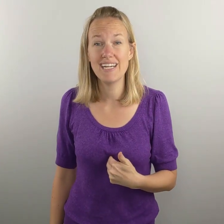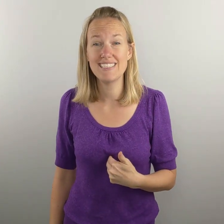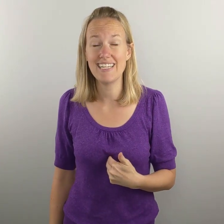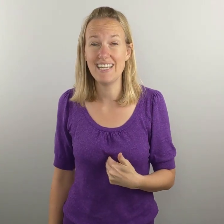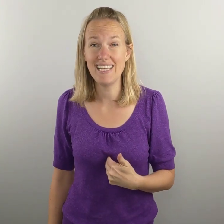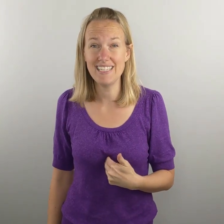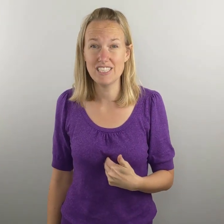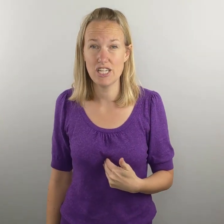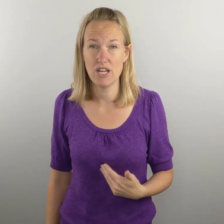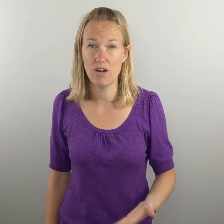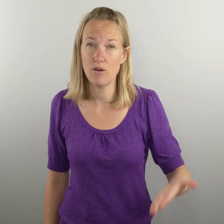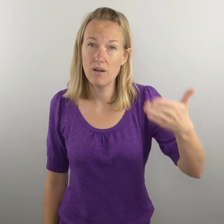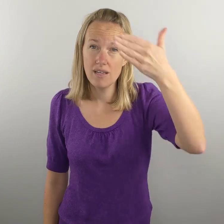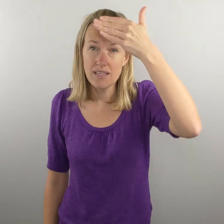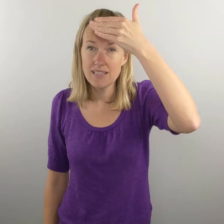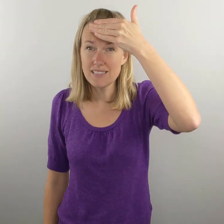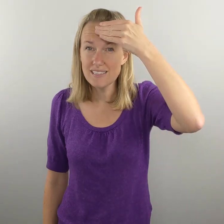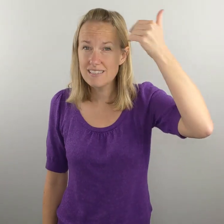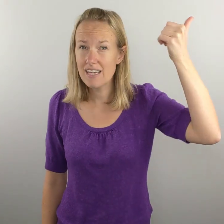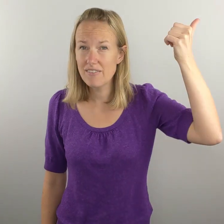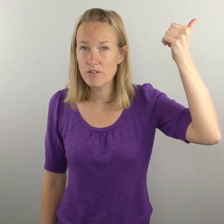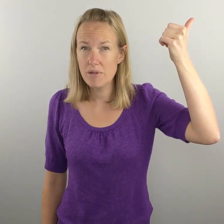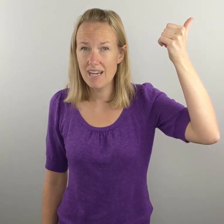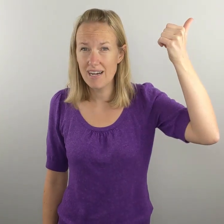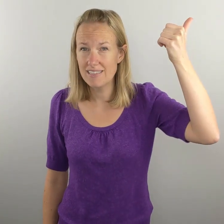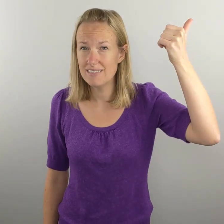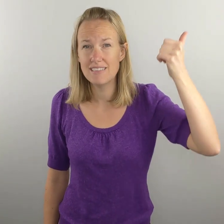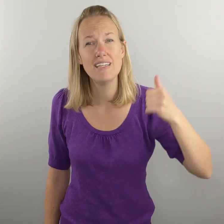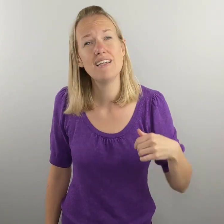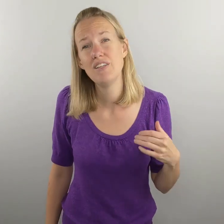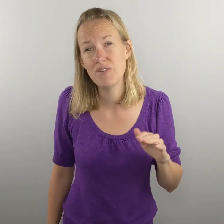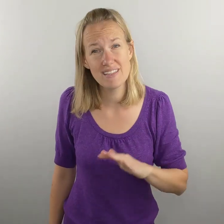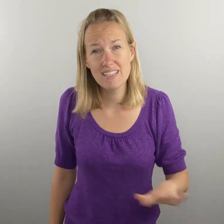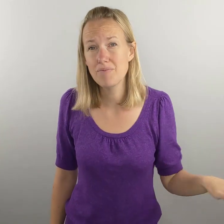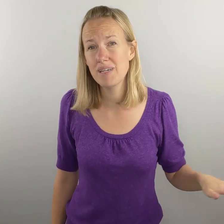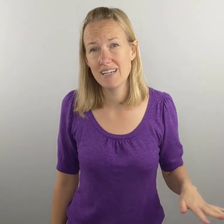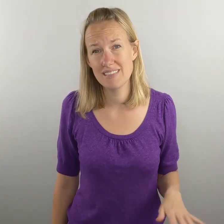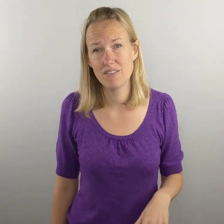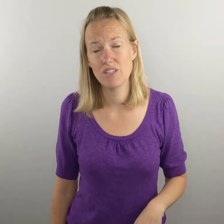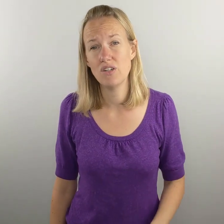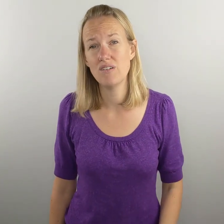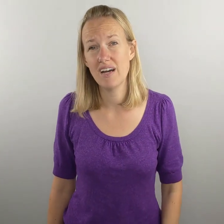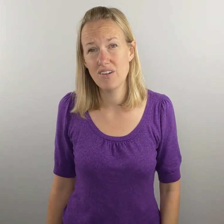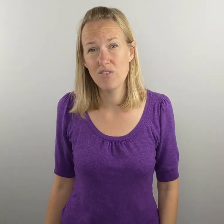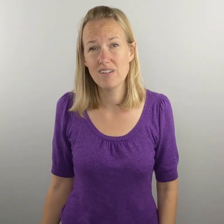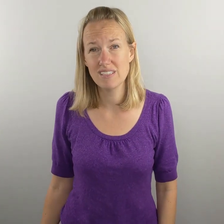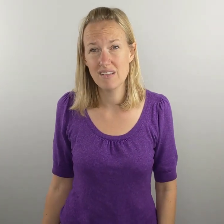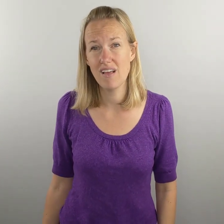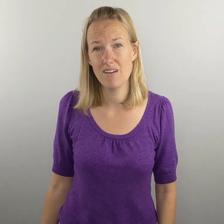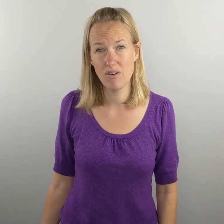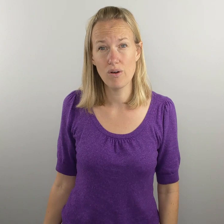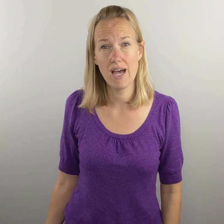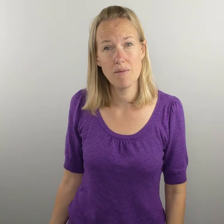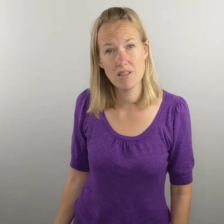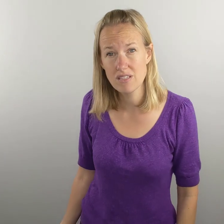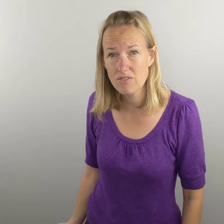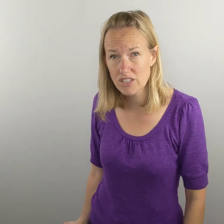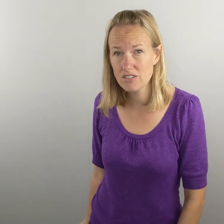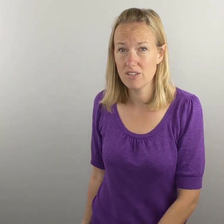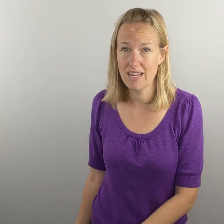I need to know. This is a sign for because. You can leave because out though. I know there is a lot of vocab in this verse, so that